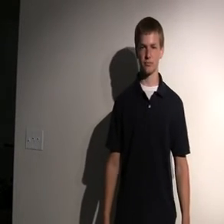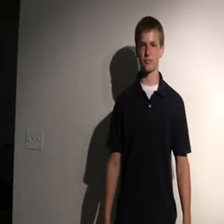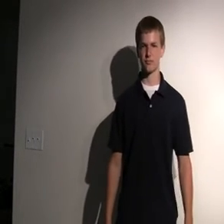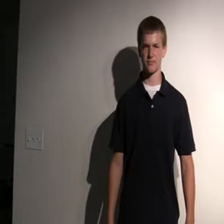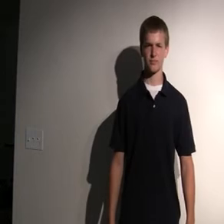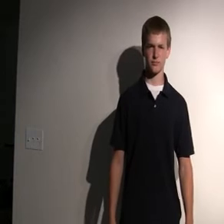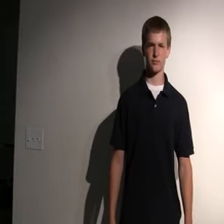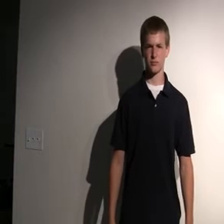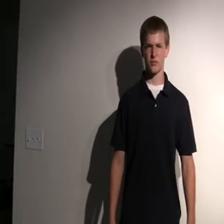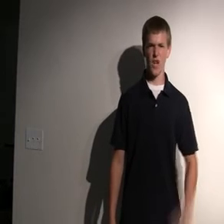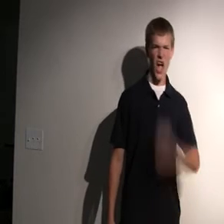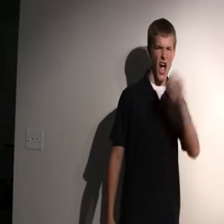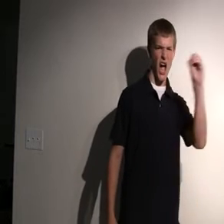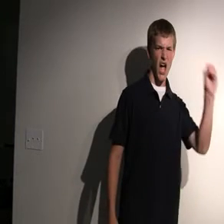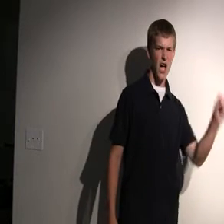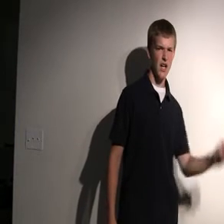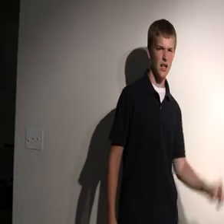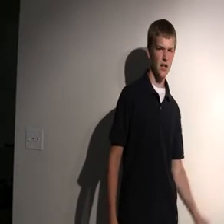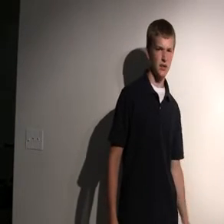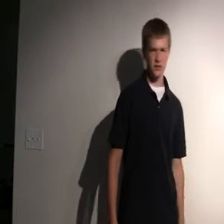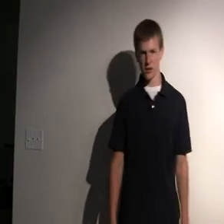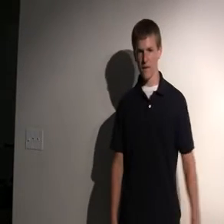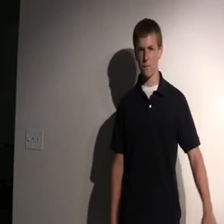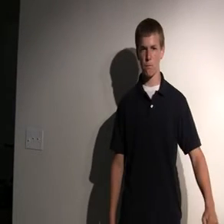You're hours For now supposed out You're Forever Verfügung you're supposed you're supposed